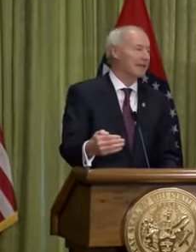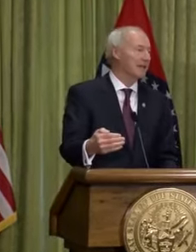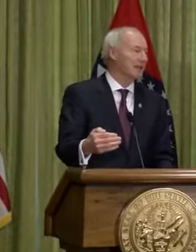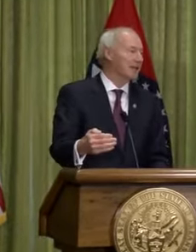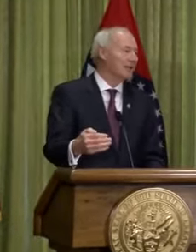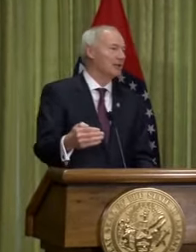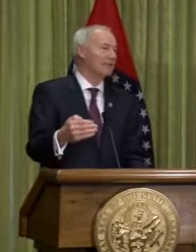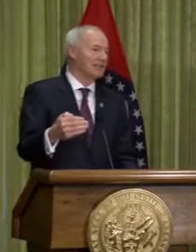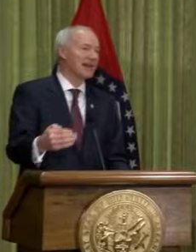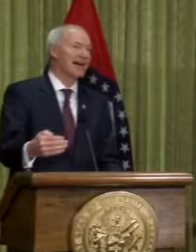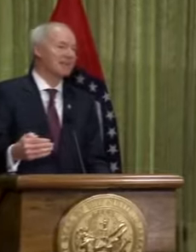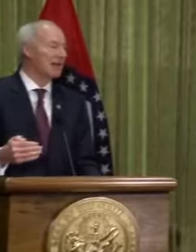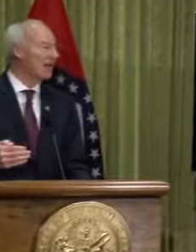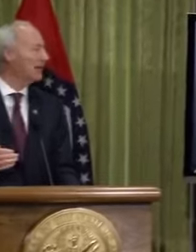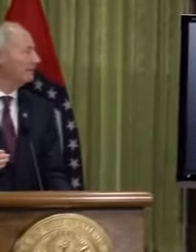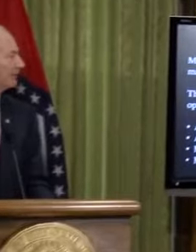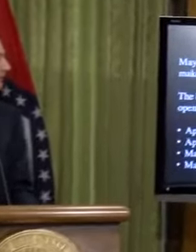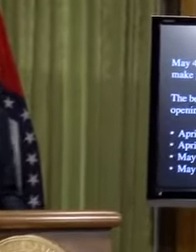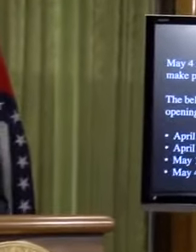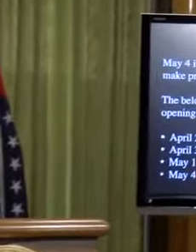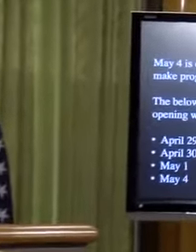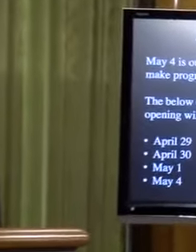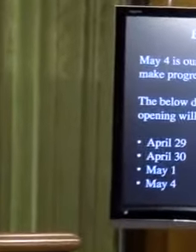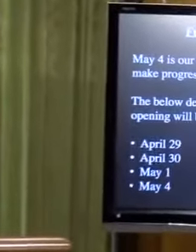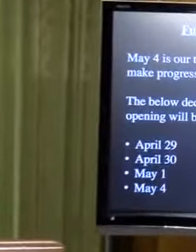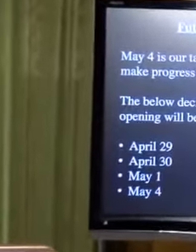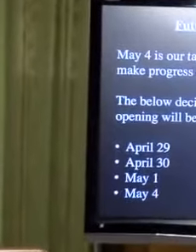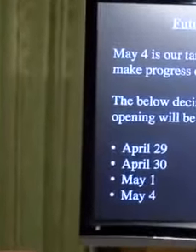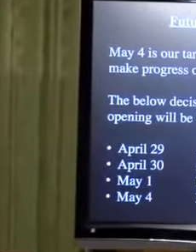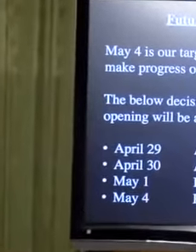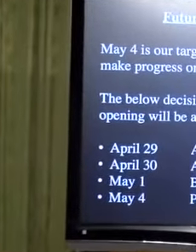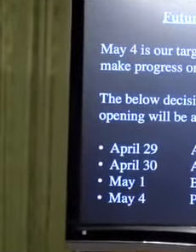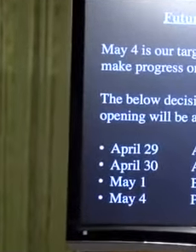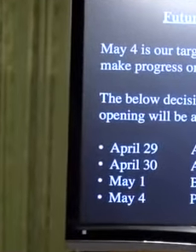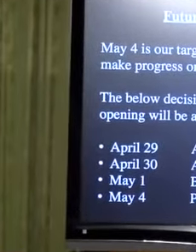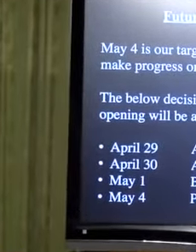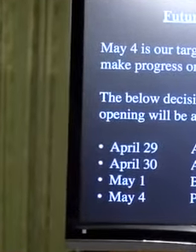want to make it clear the timeline for future decision